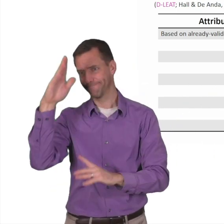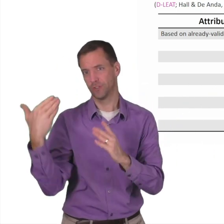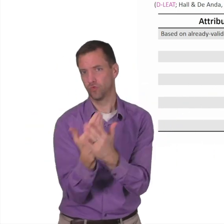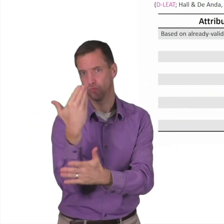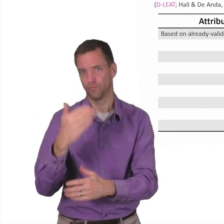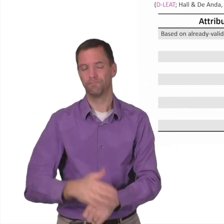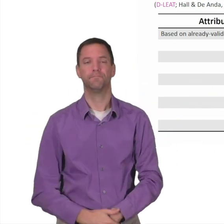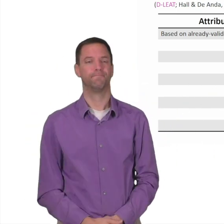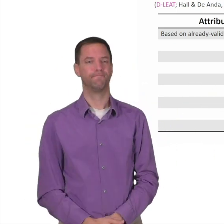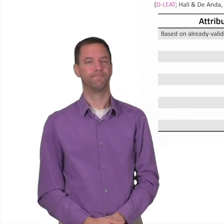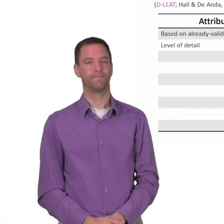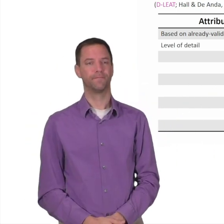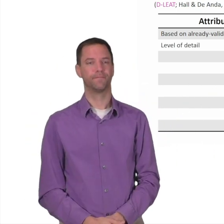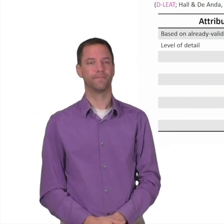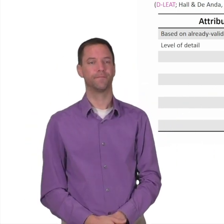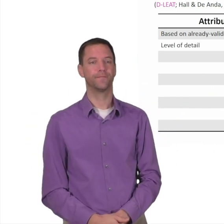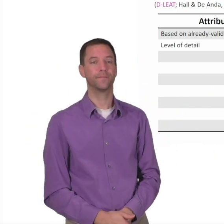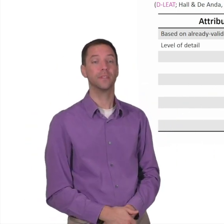whereas the LAPT is a tool that we have created.